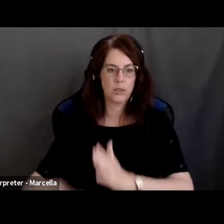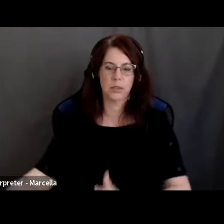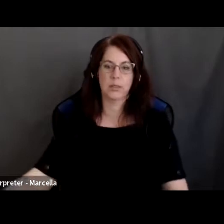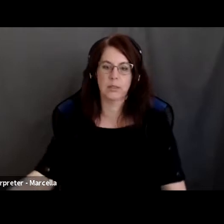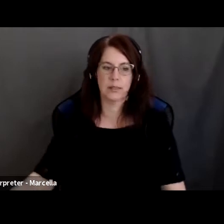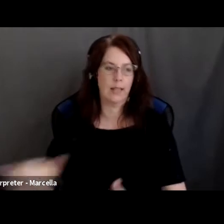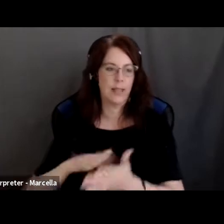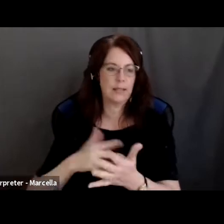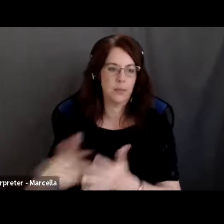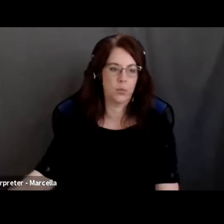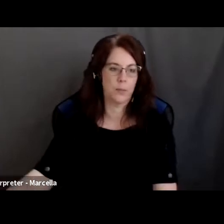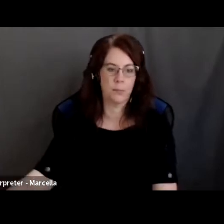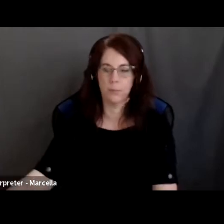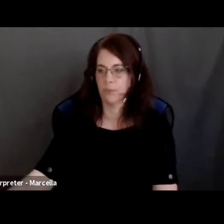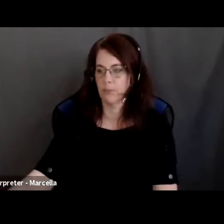that schedule.